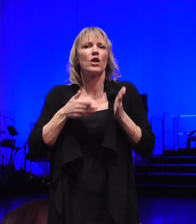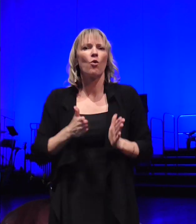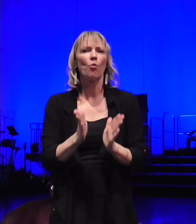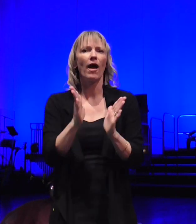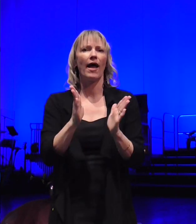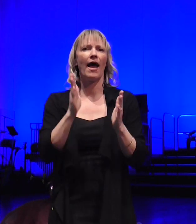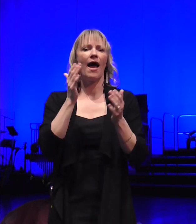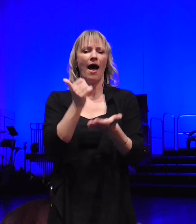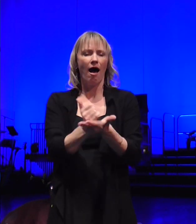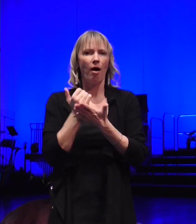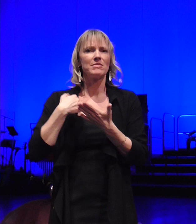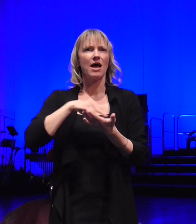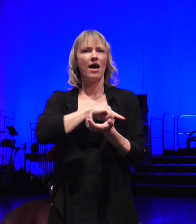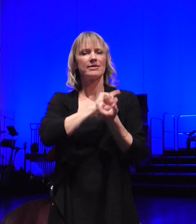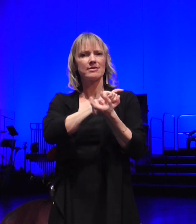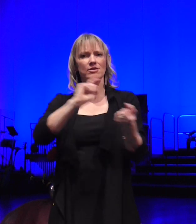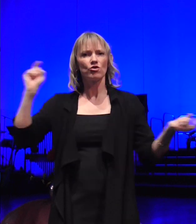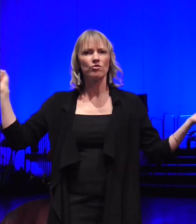transcend